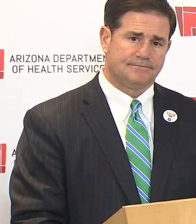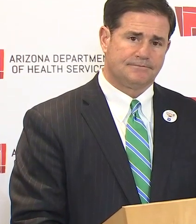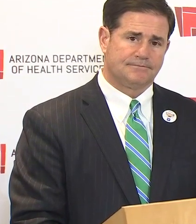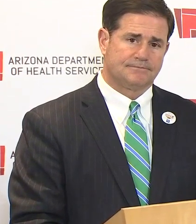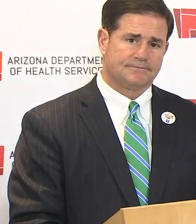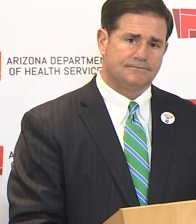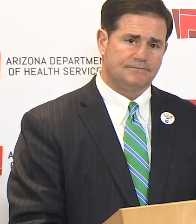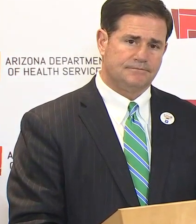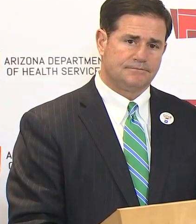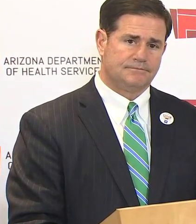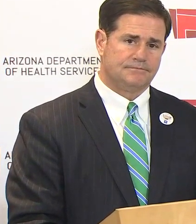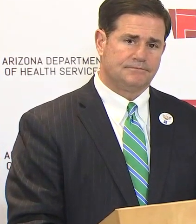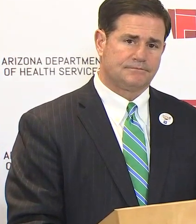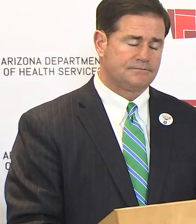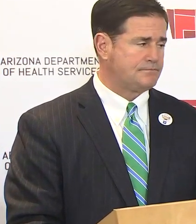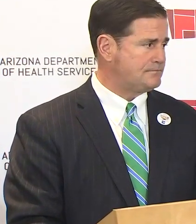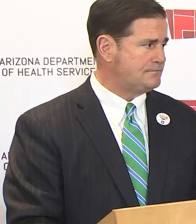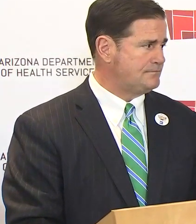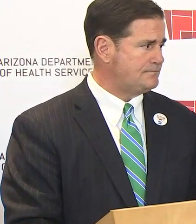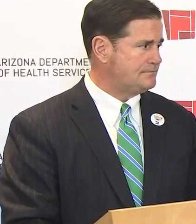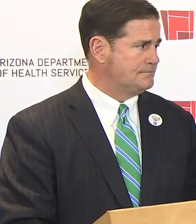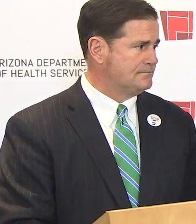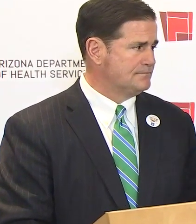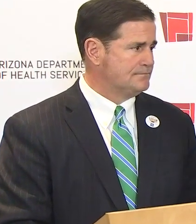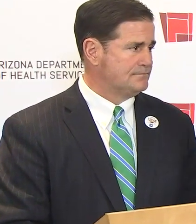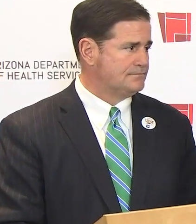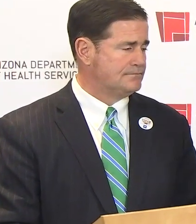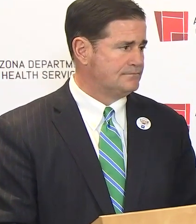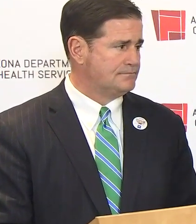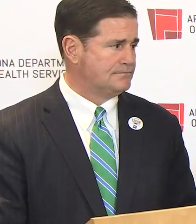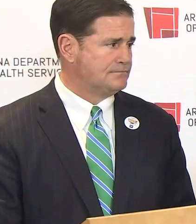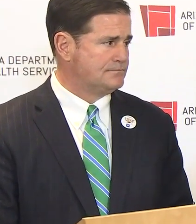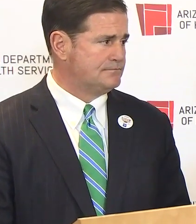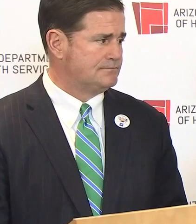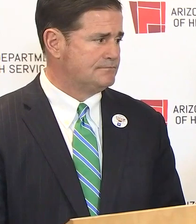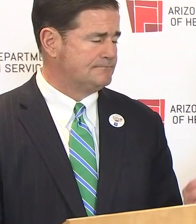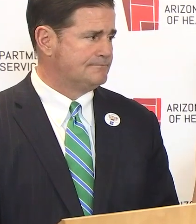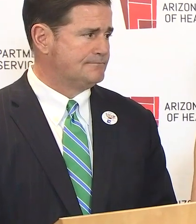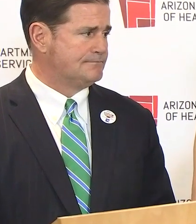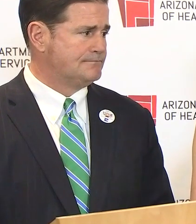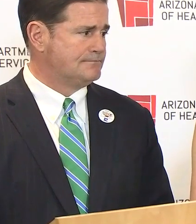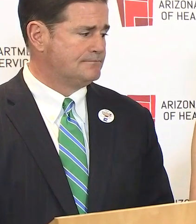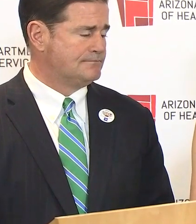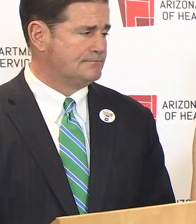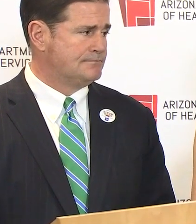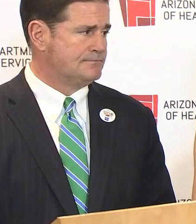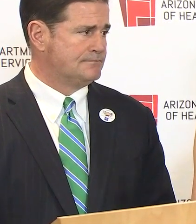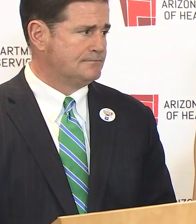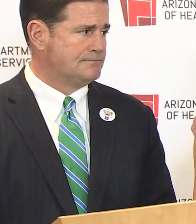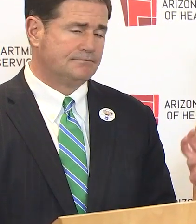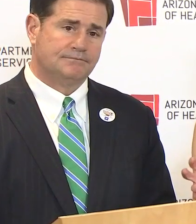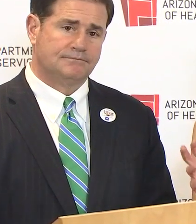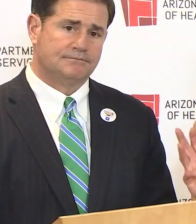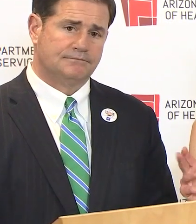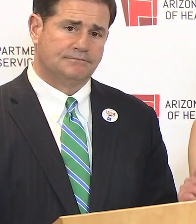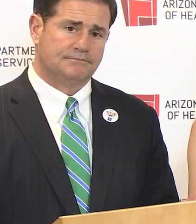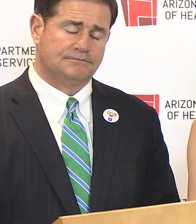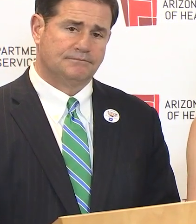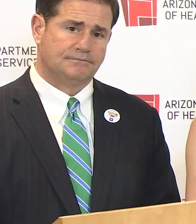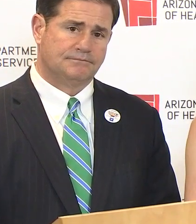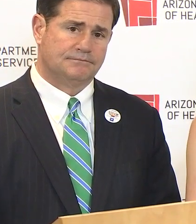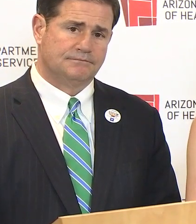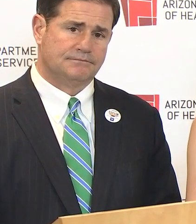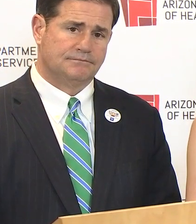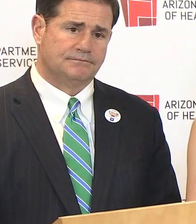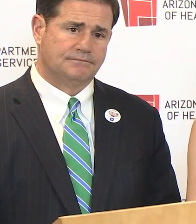tell them not to get on a plane right now? So my recommendation to anybody who is elderly with